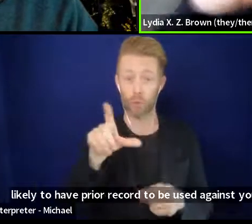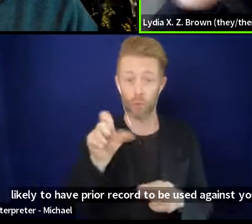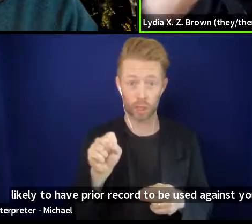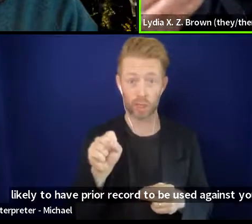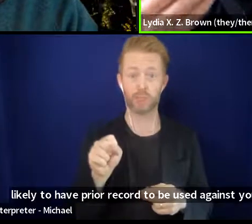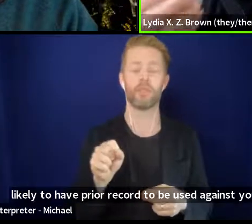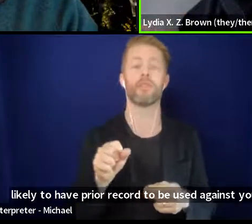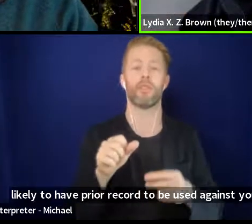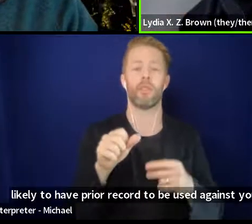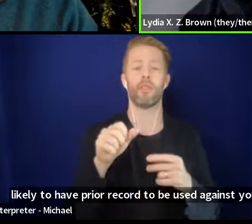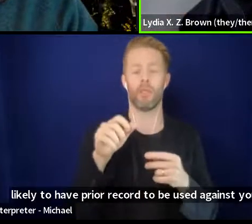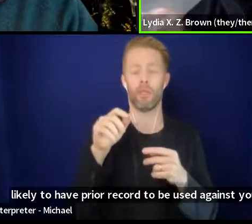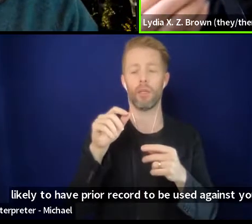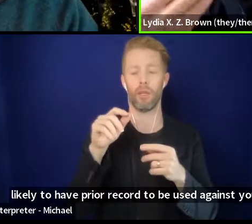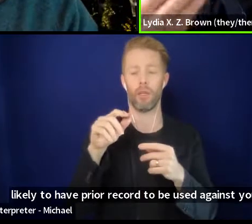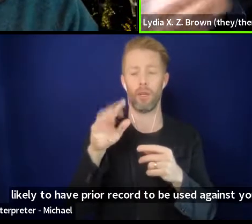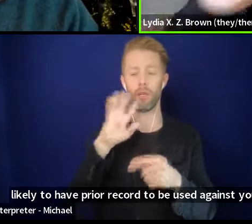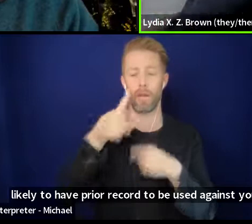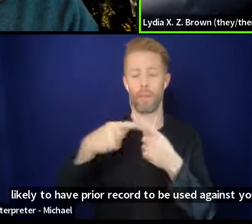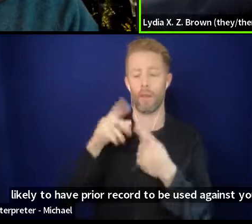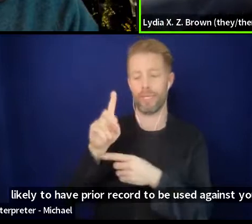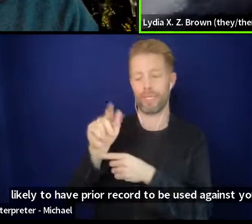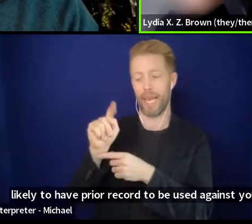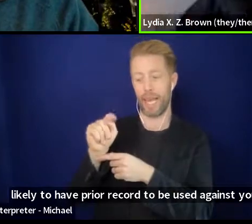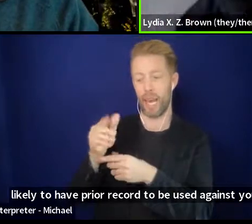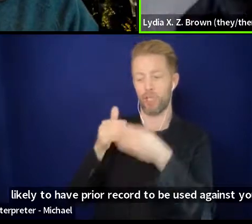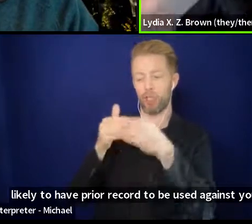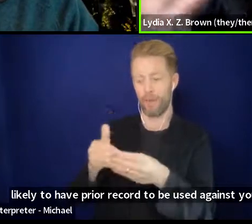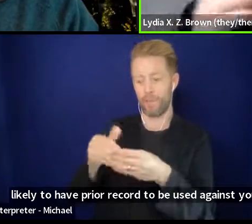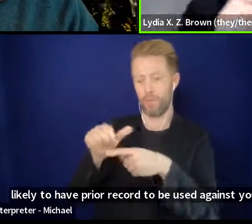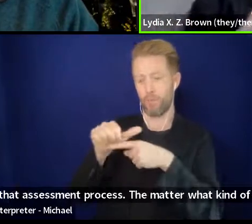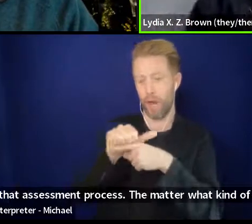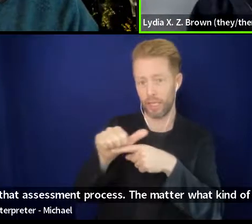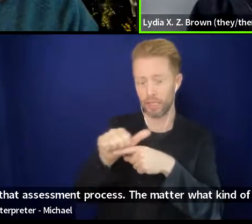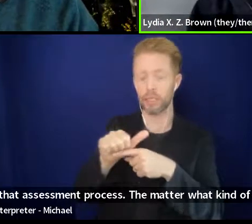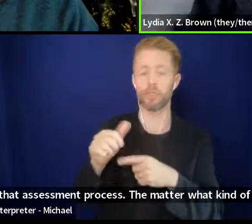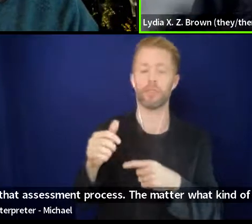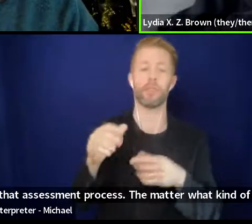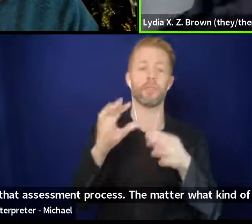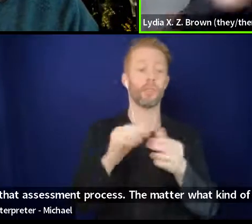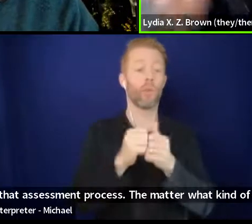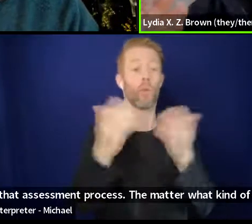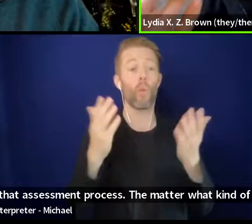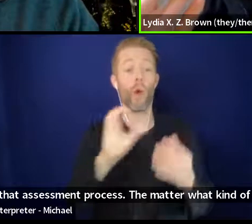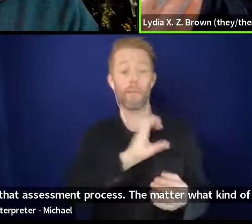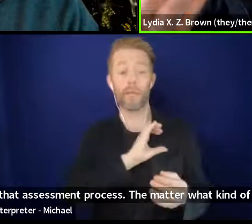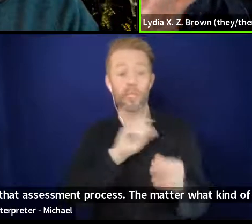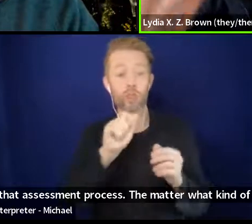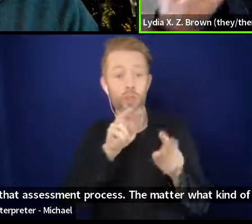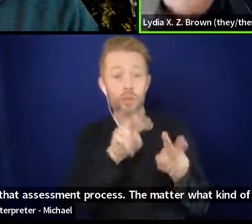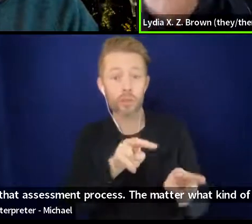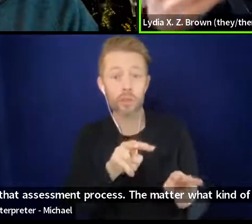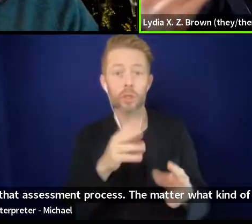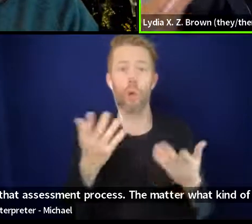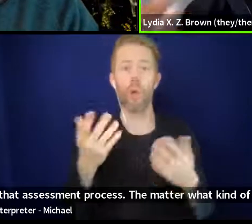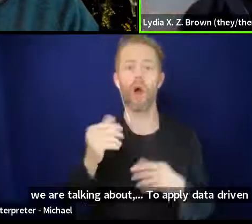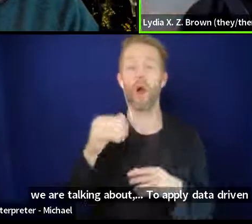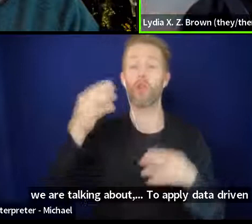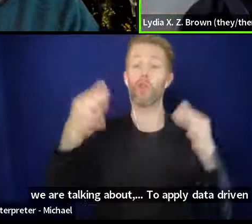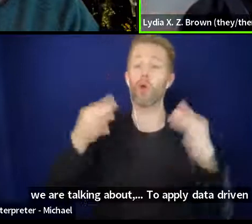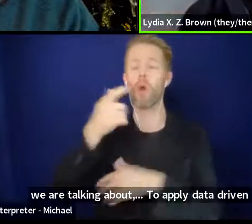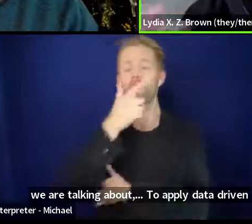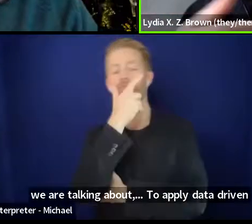to apply data-driven practices to determine what police should be paying attention to, or what people courts should be considering as less or